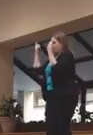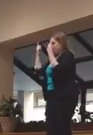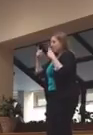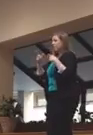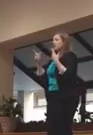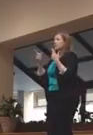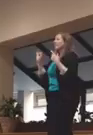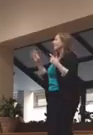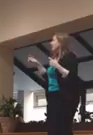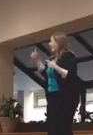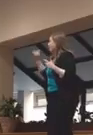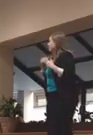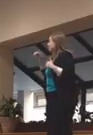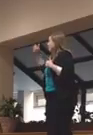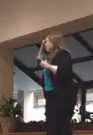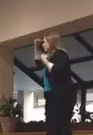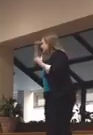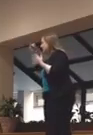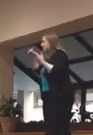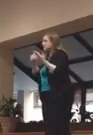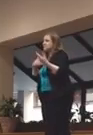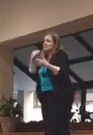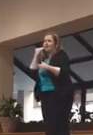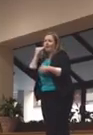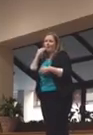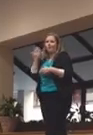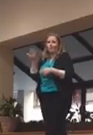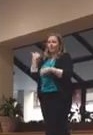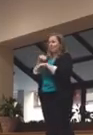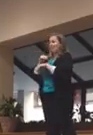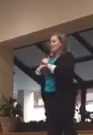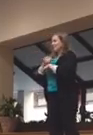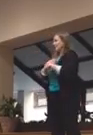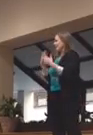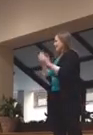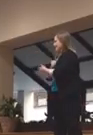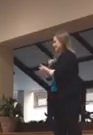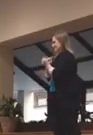And I think that would be wonderful if we could split certification and membership up.